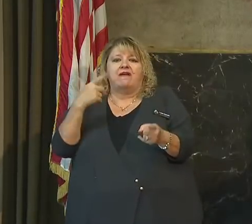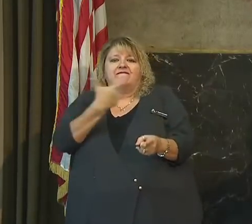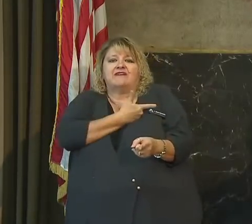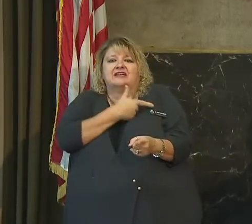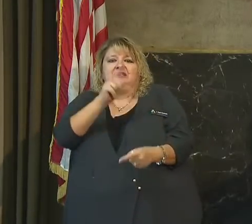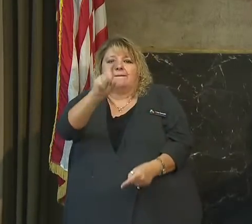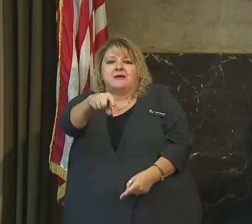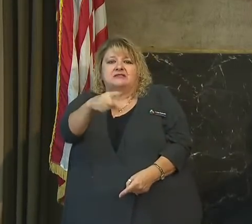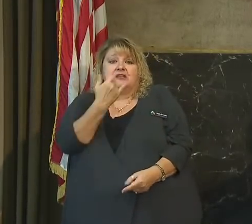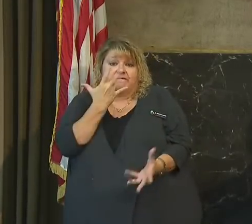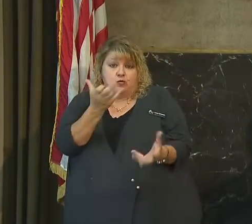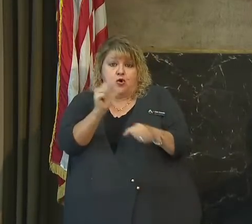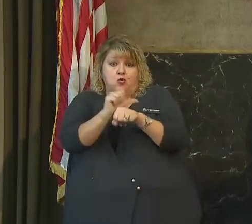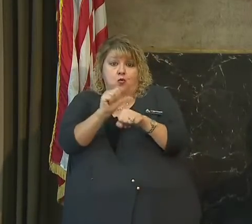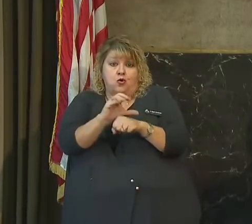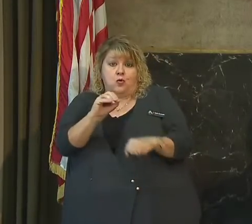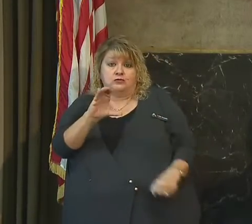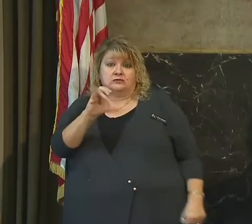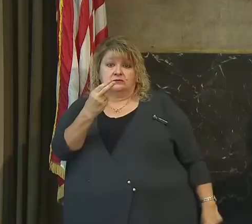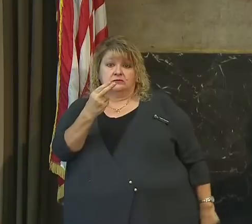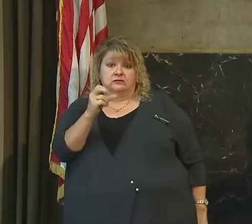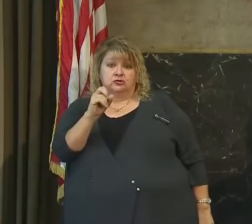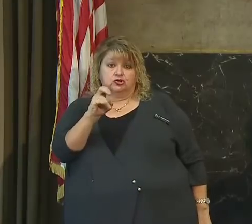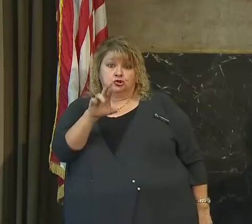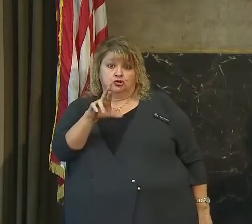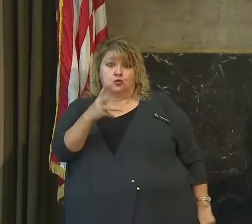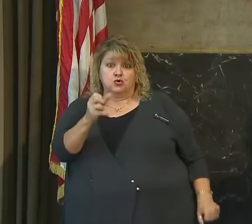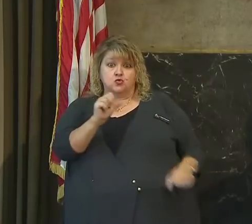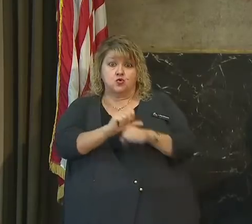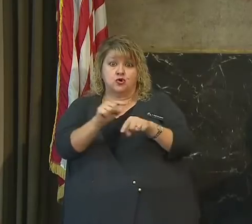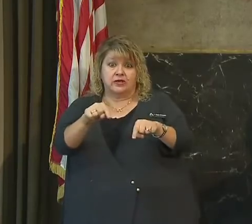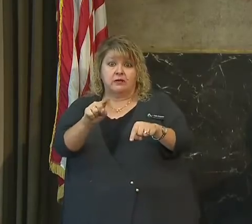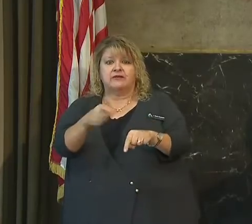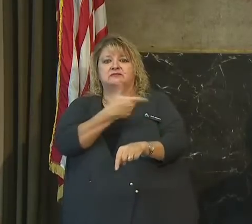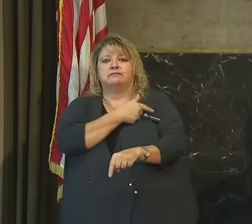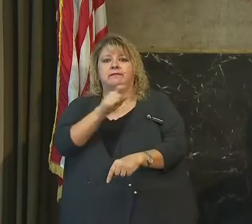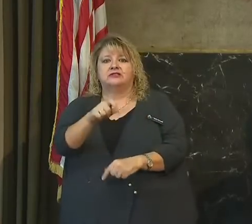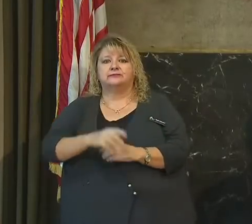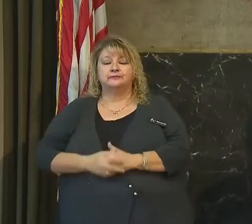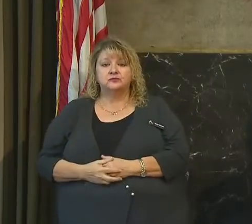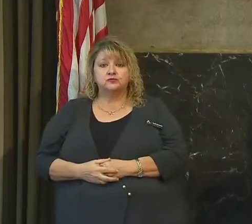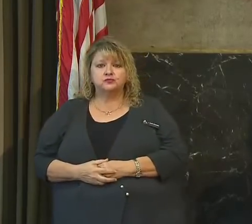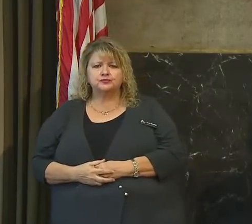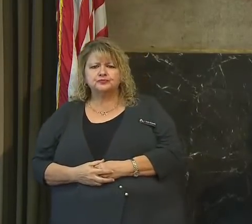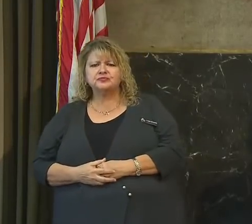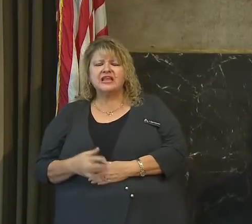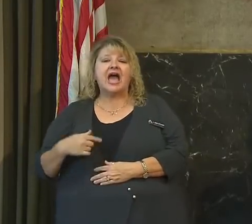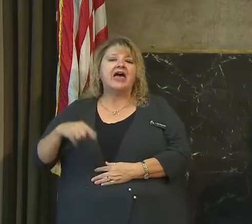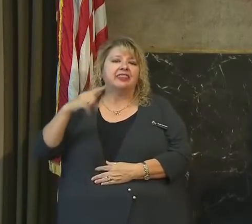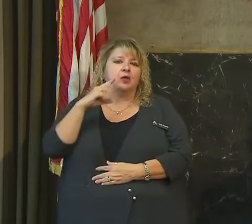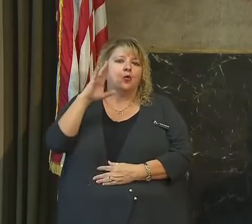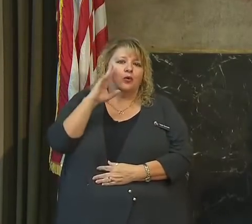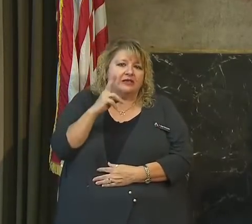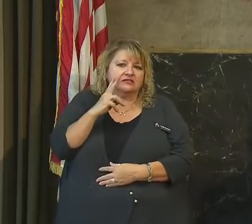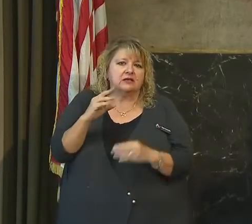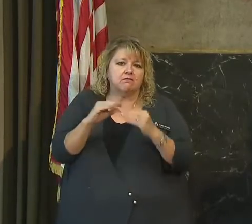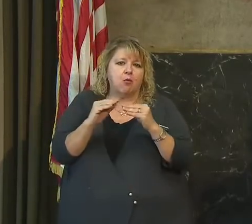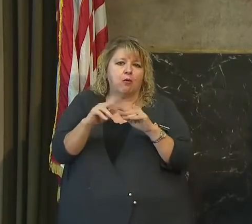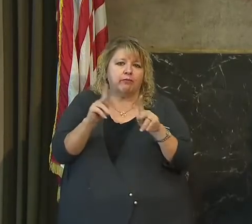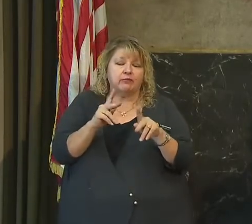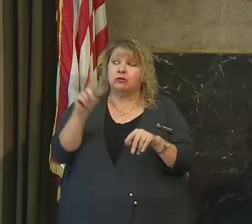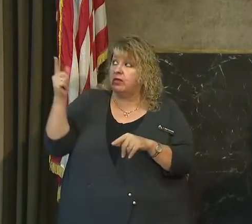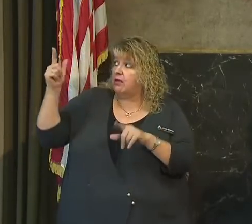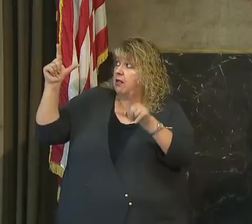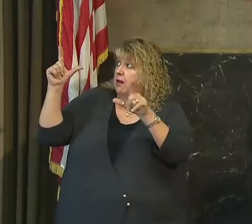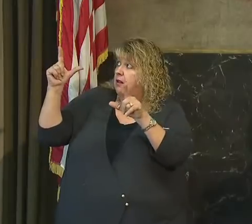their workers. And so I believe we're going to see a large increase in people who are vaccinated when that